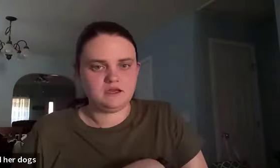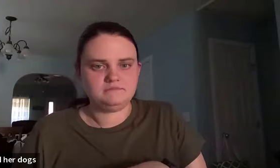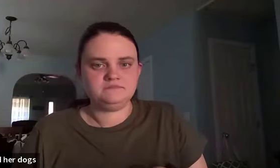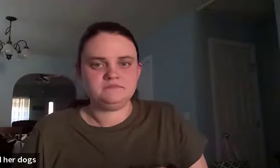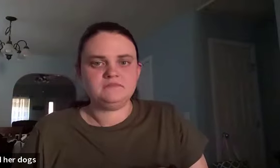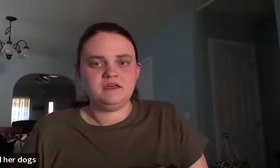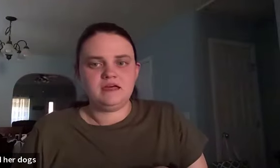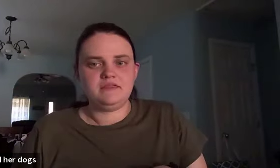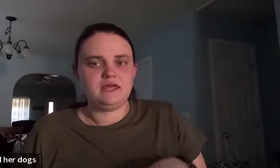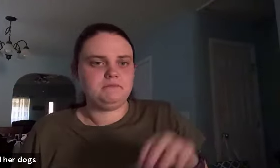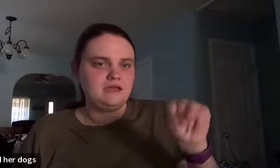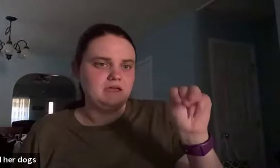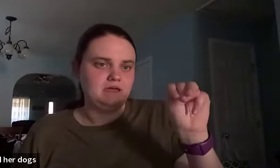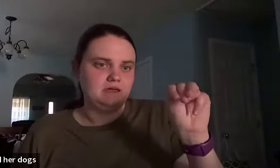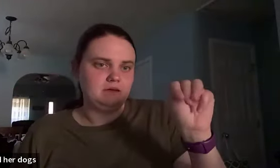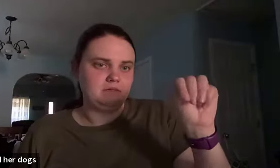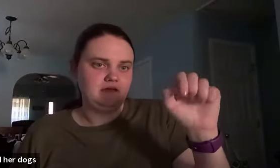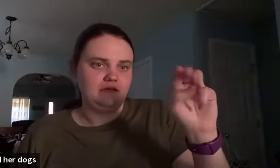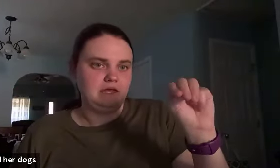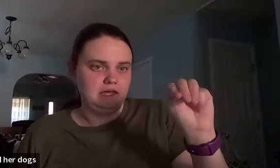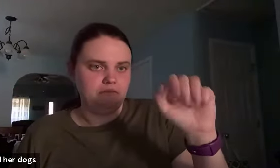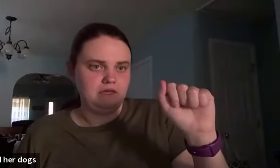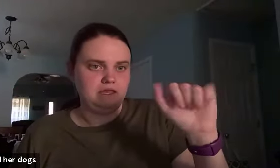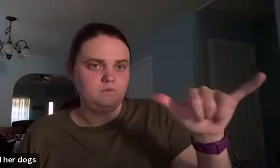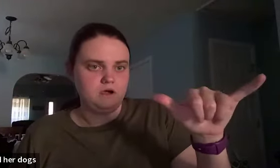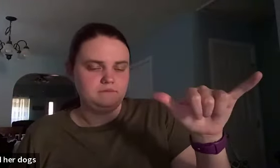Okay. And then May, MAY.